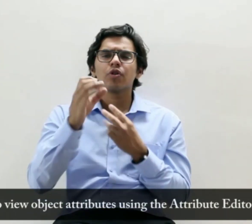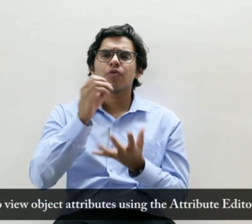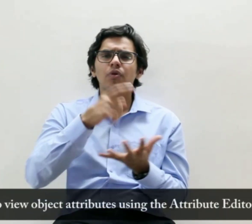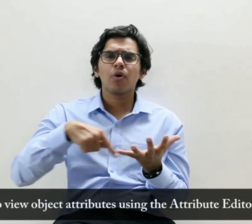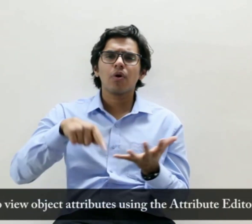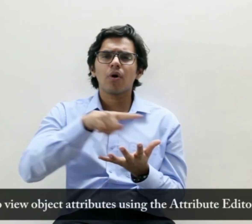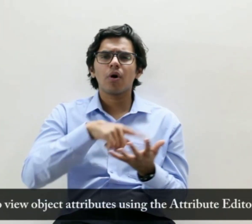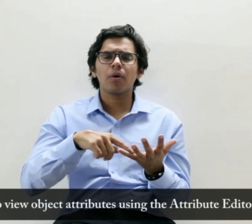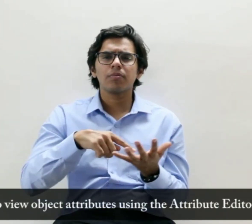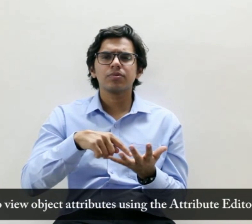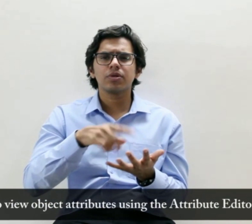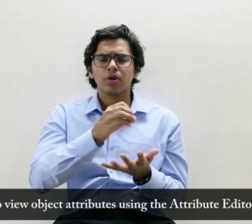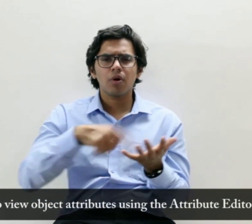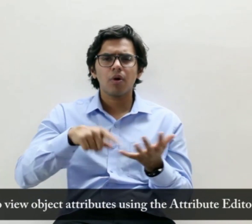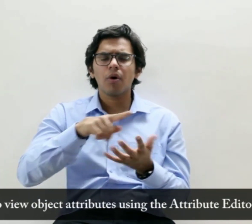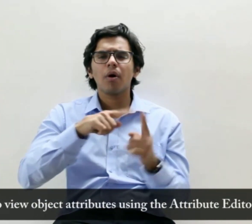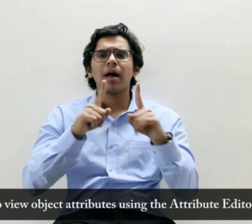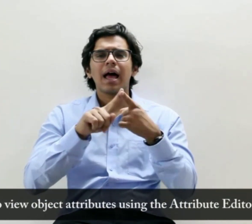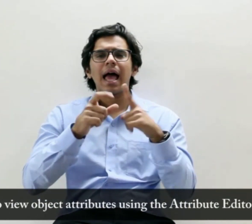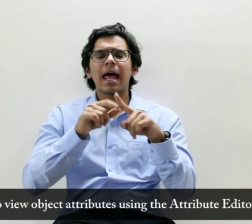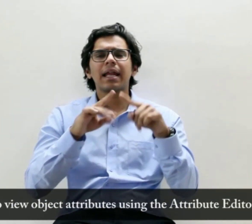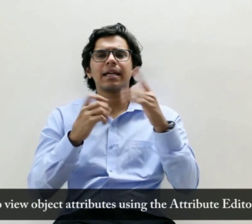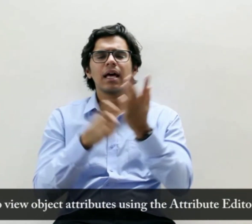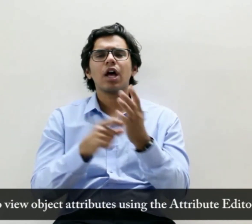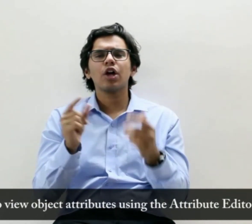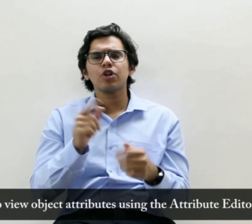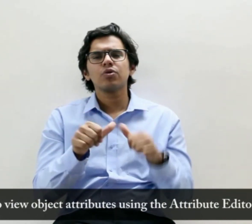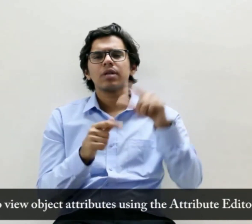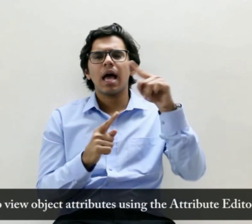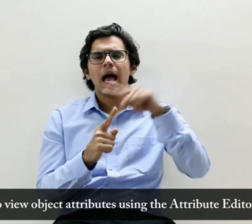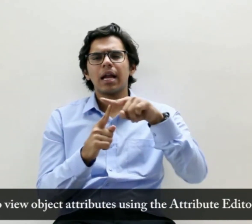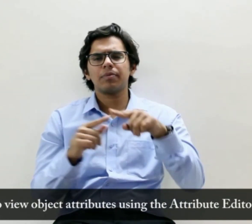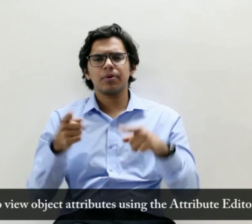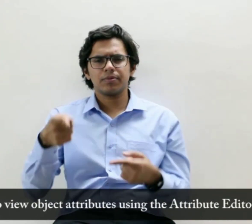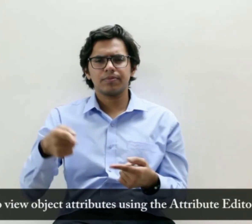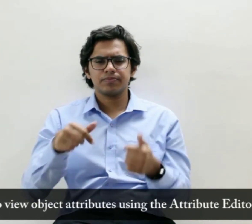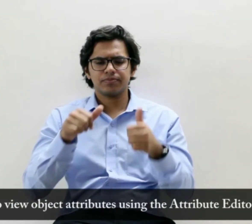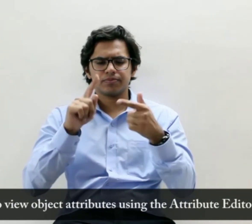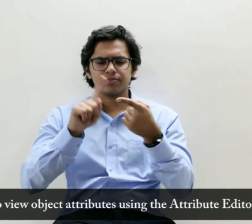To view object attributes using the Attribute Editor,